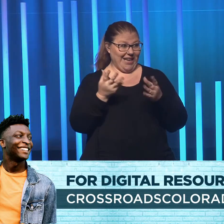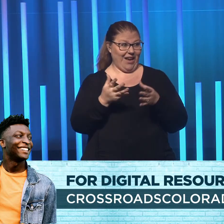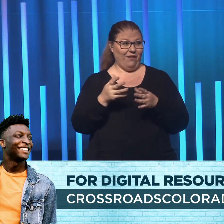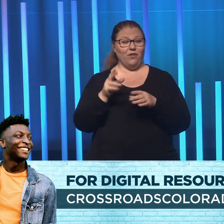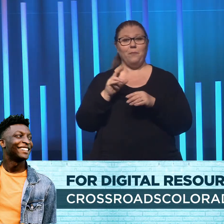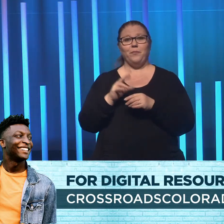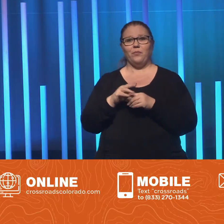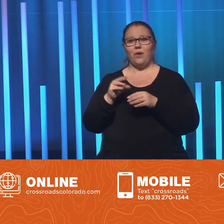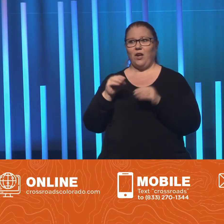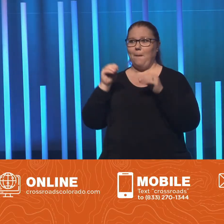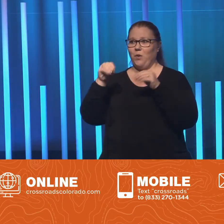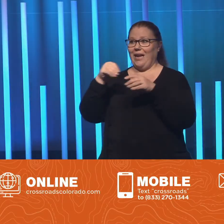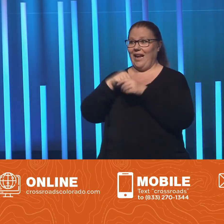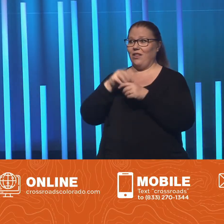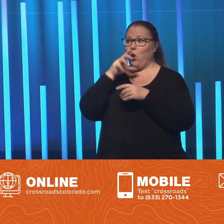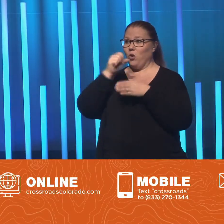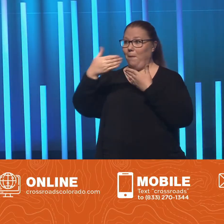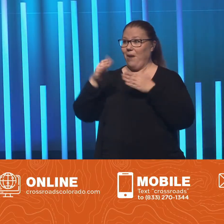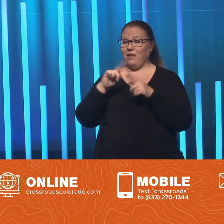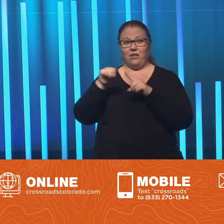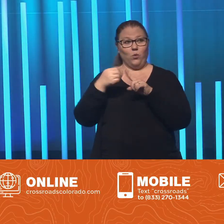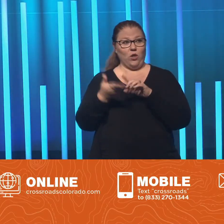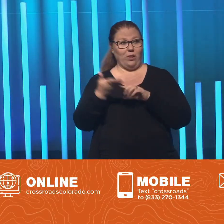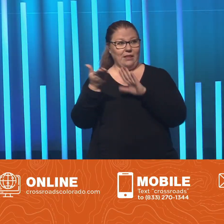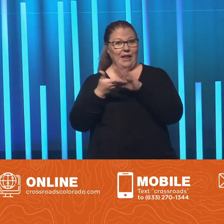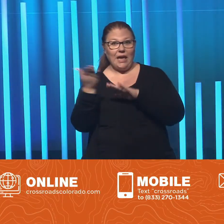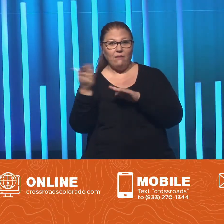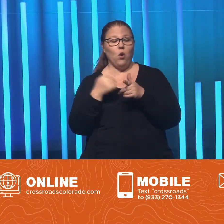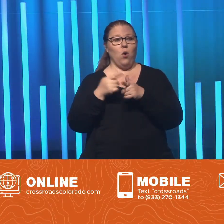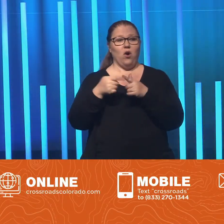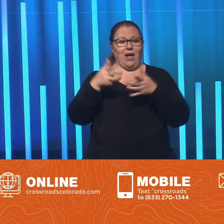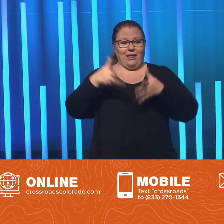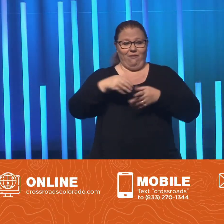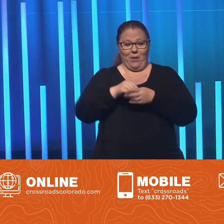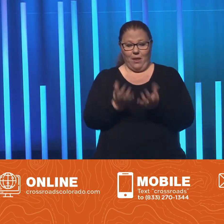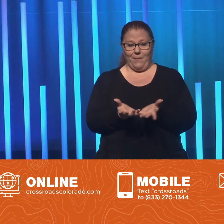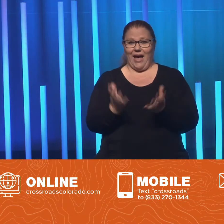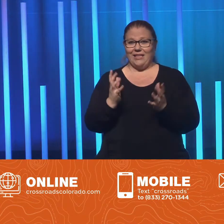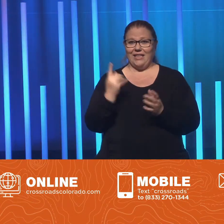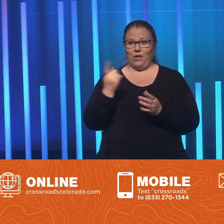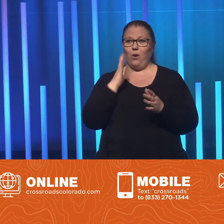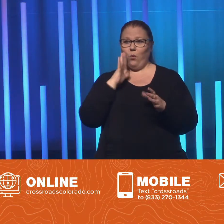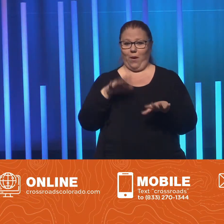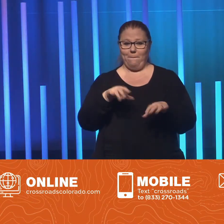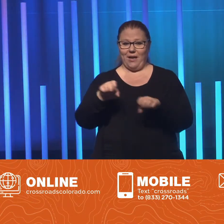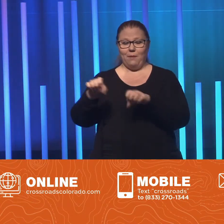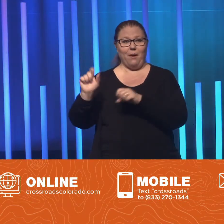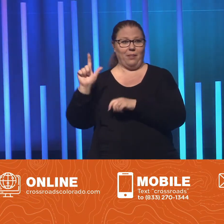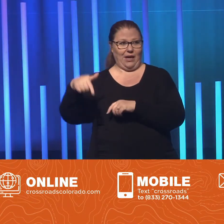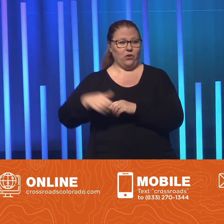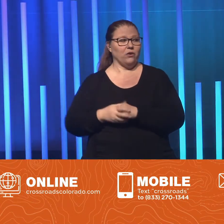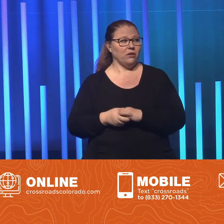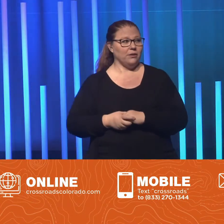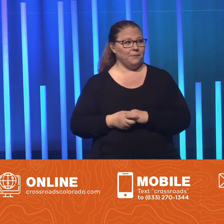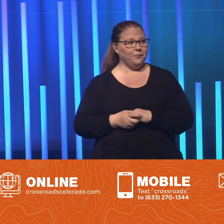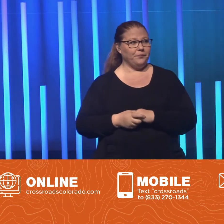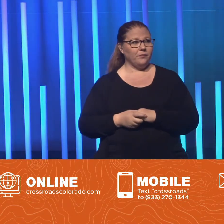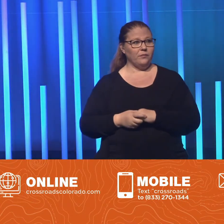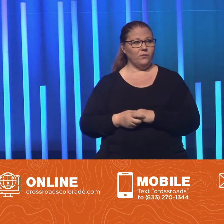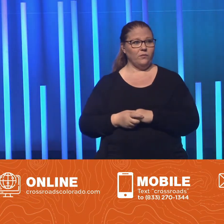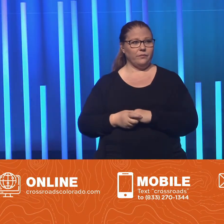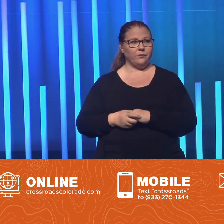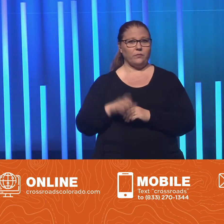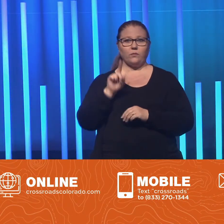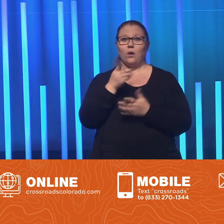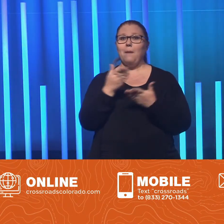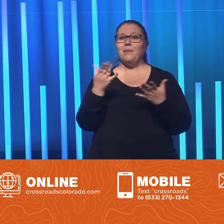offering off into the orange boxes on your way out, or you can leave them in the baskets and the host will be around later to take those.